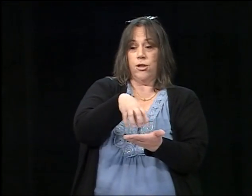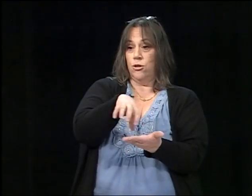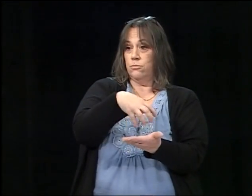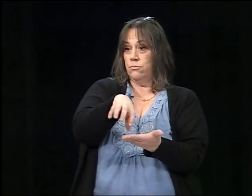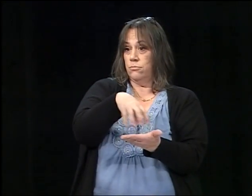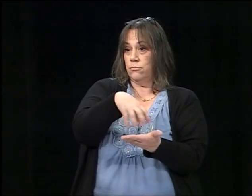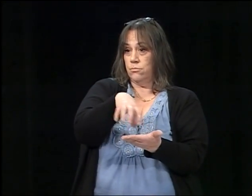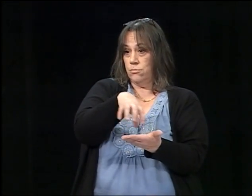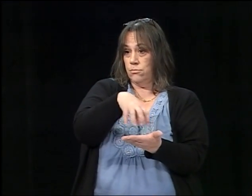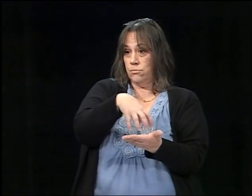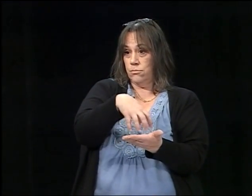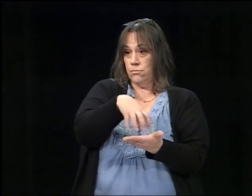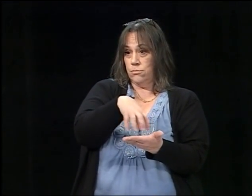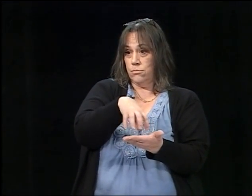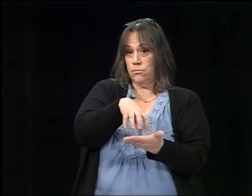Vacuum.